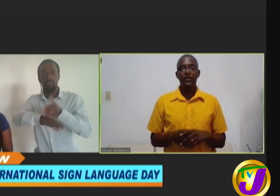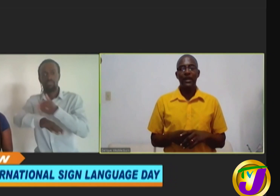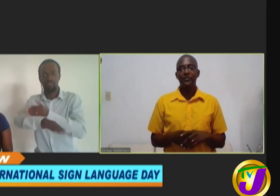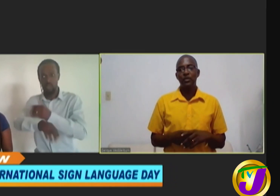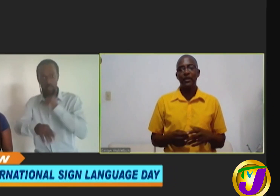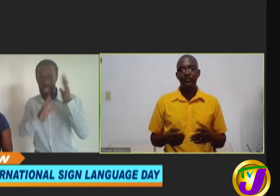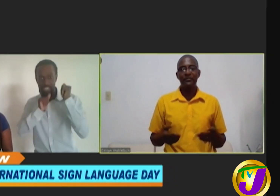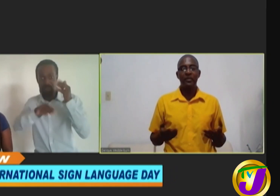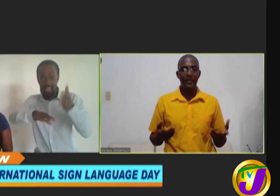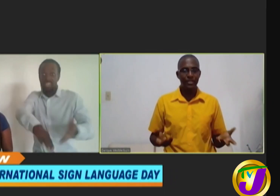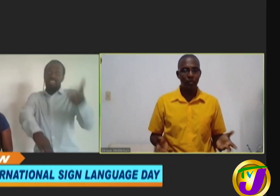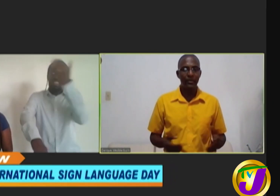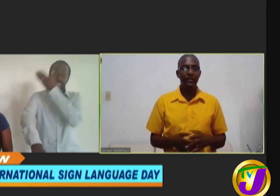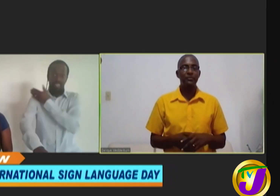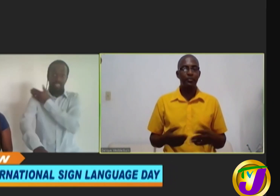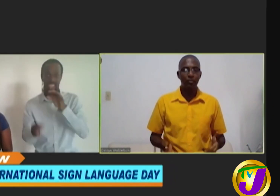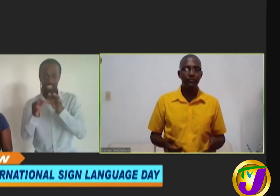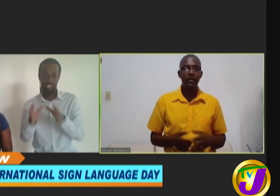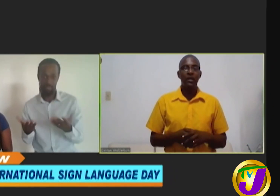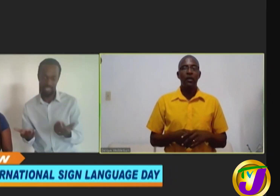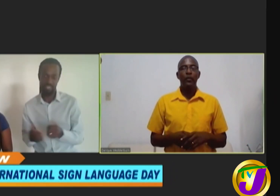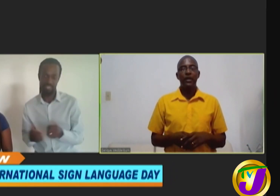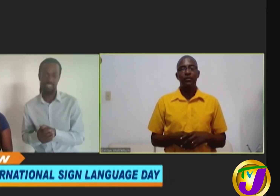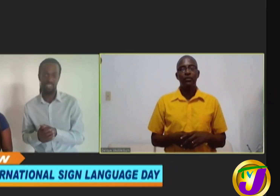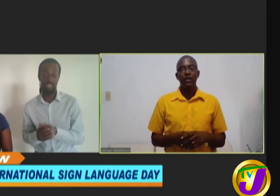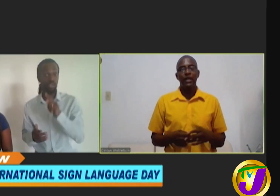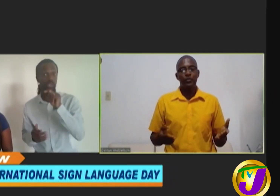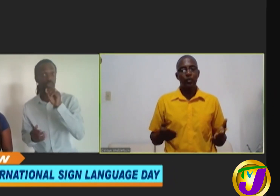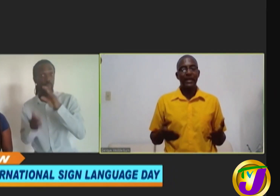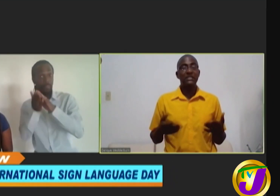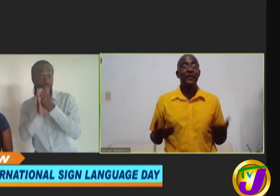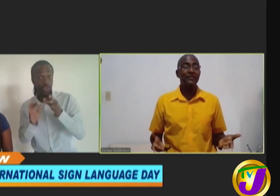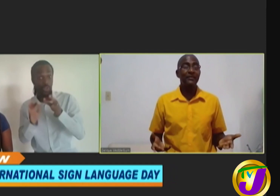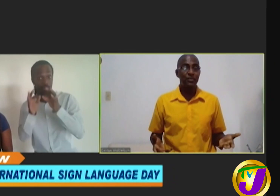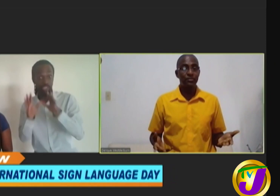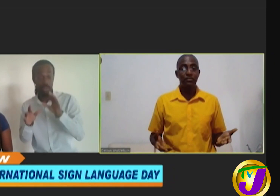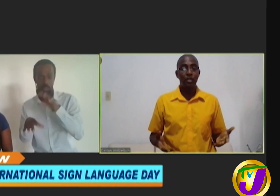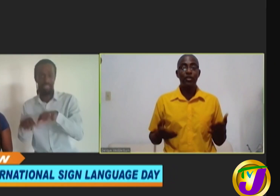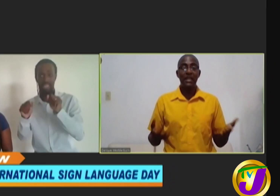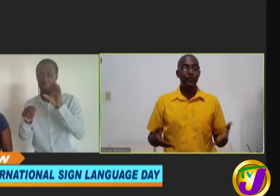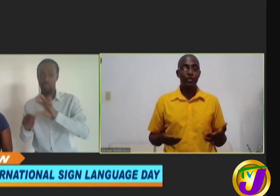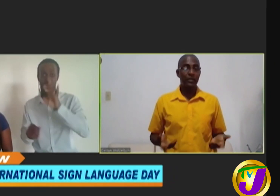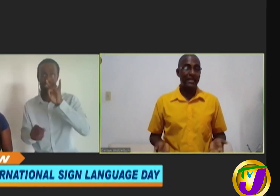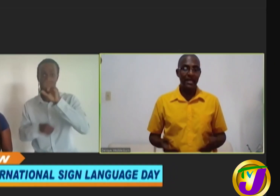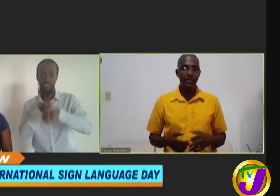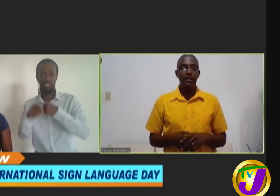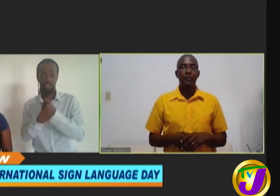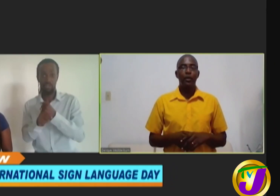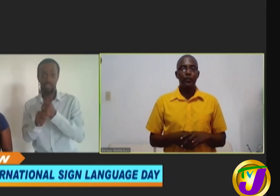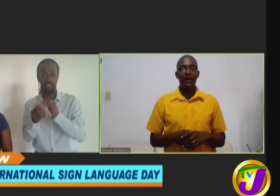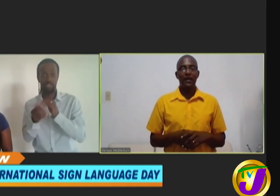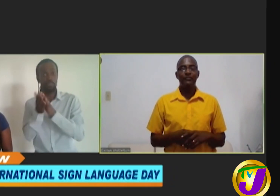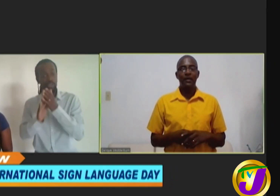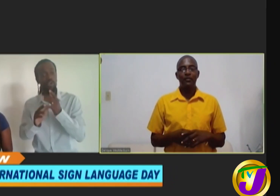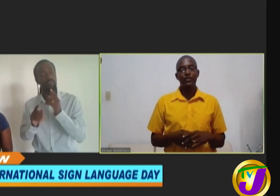So you have persons that we have to be very patient with for them to improve, in which we don't expect them to learn the language in one day, but